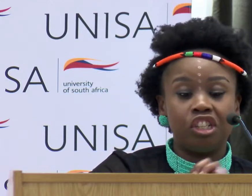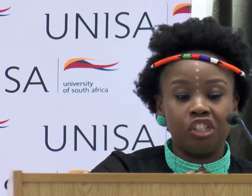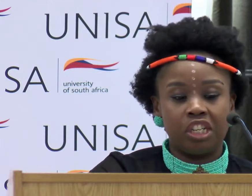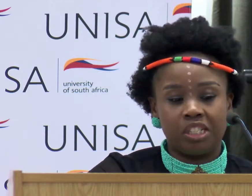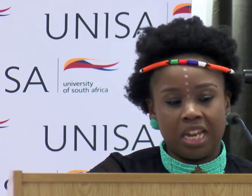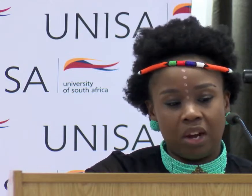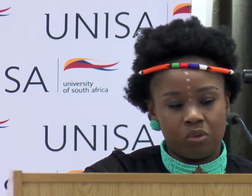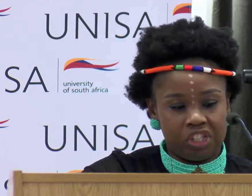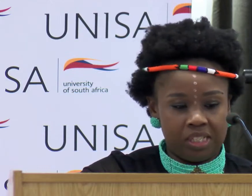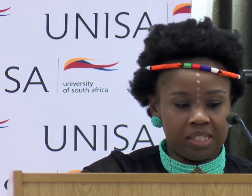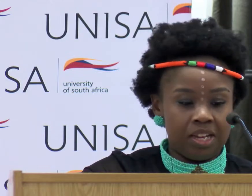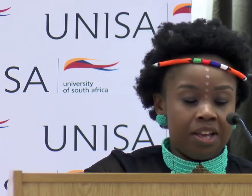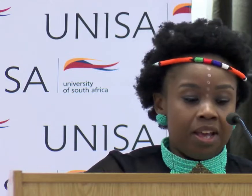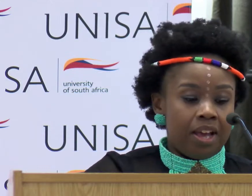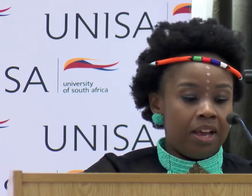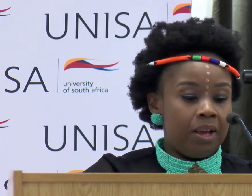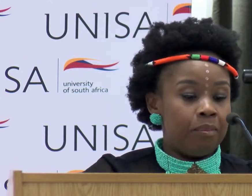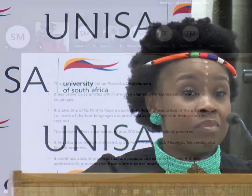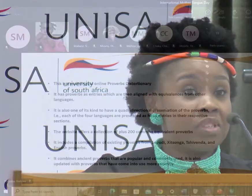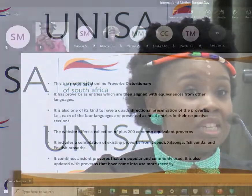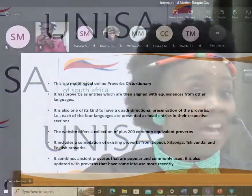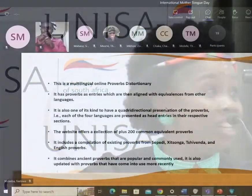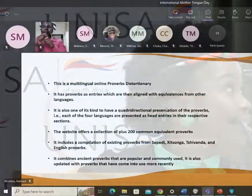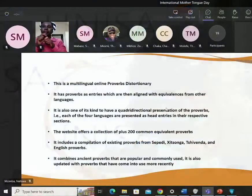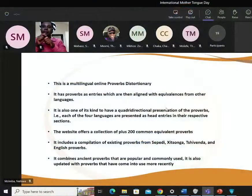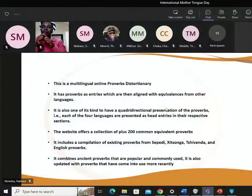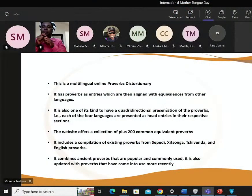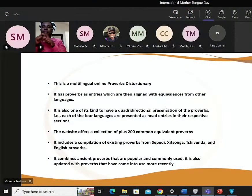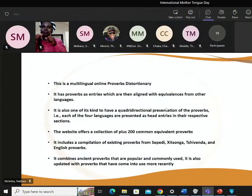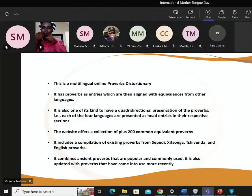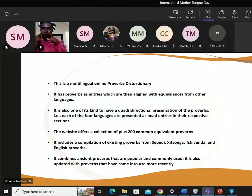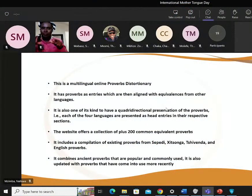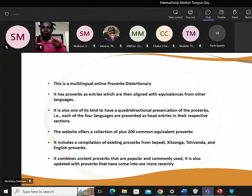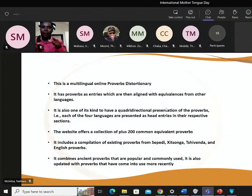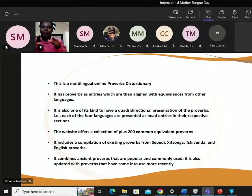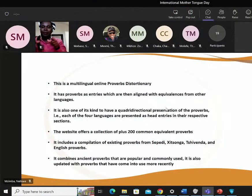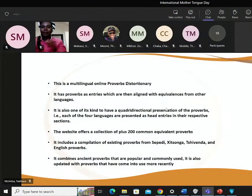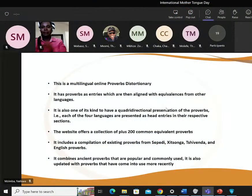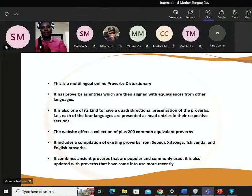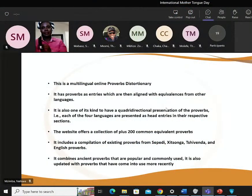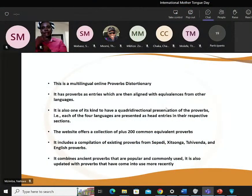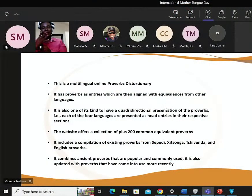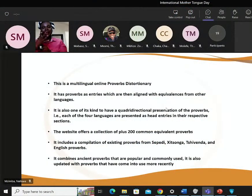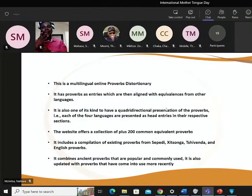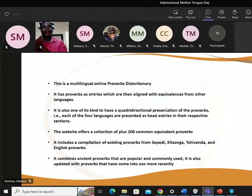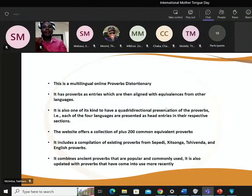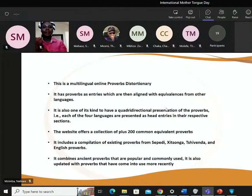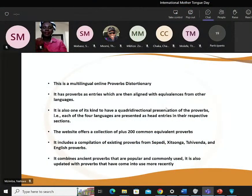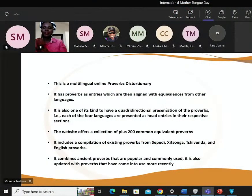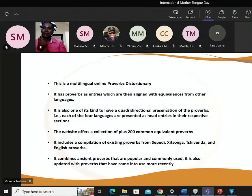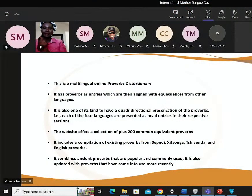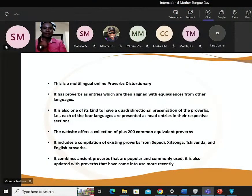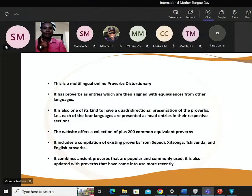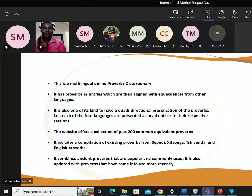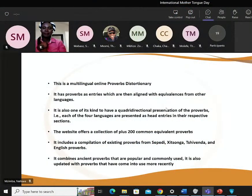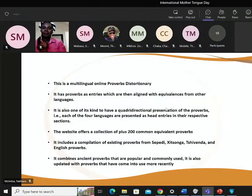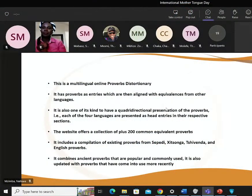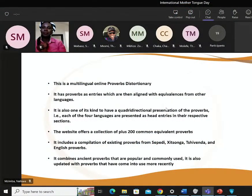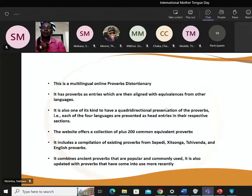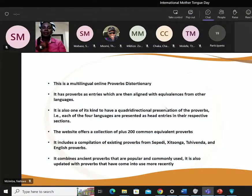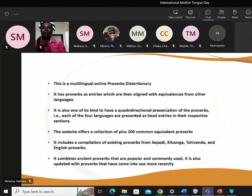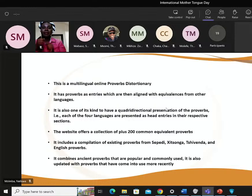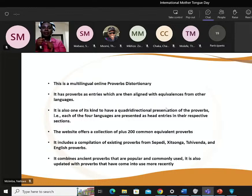Africa's indigenous languages. Slide 2 for me, please, yes. The dictionary